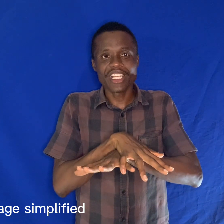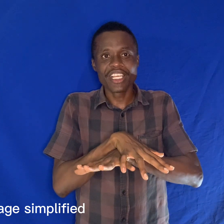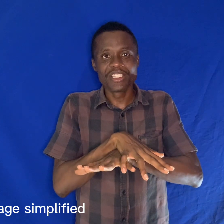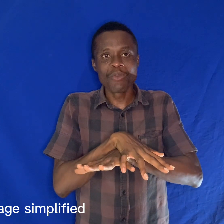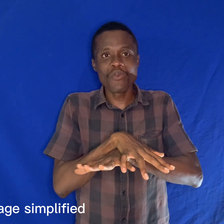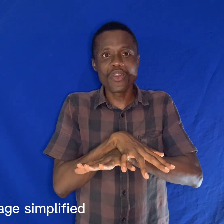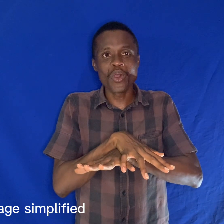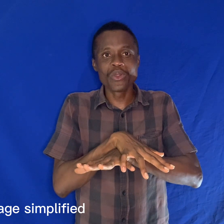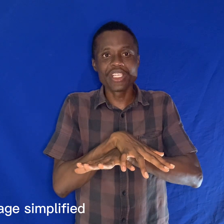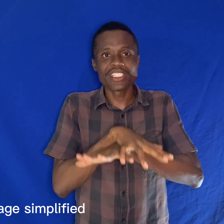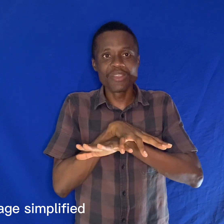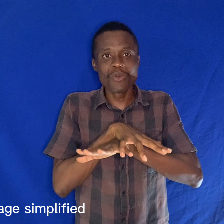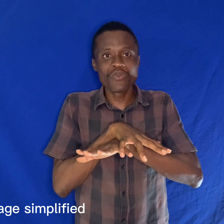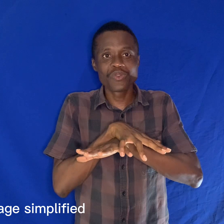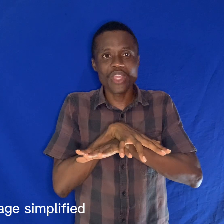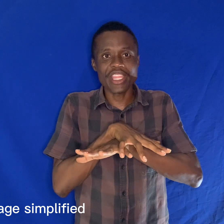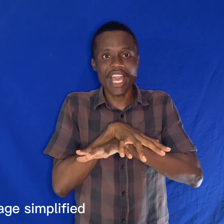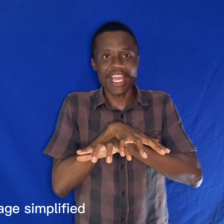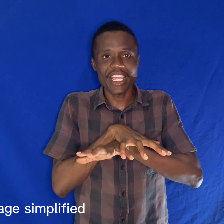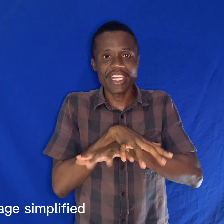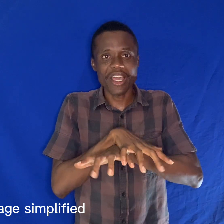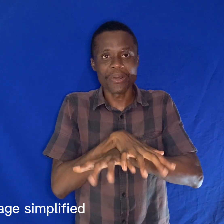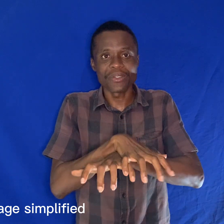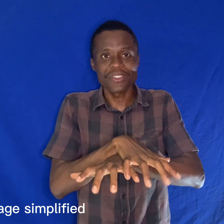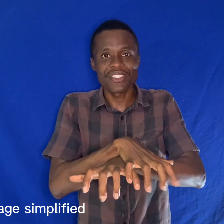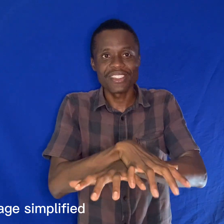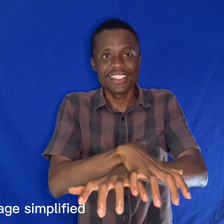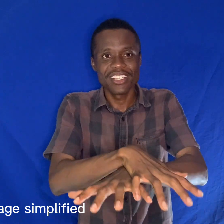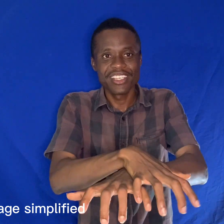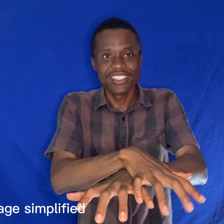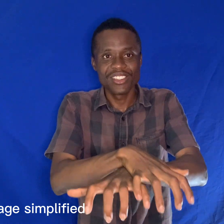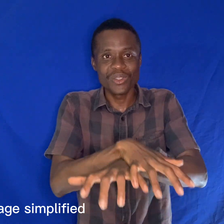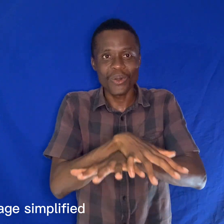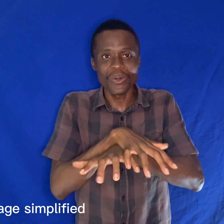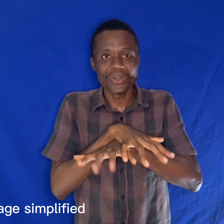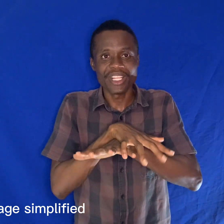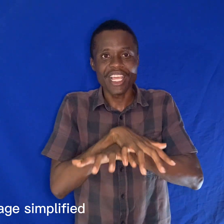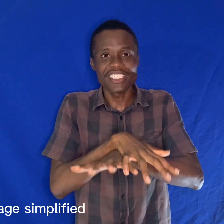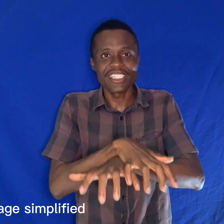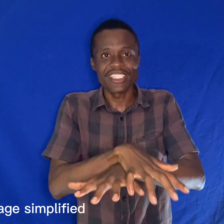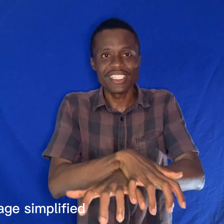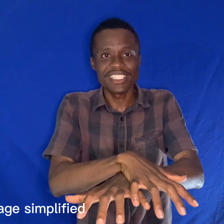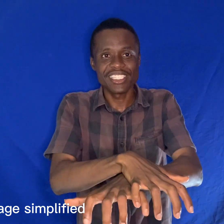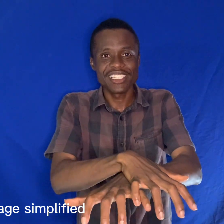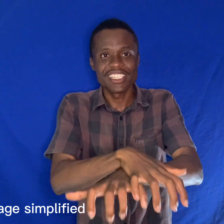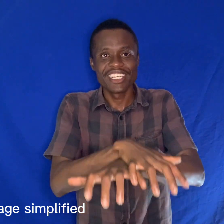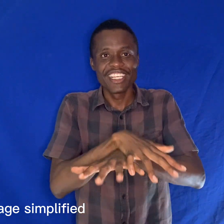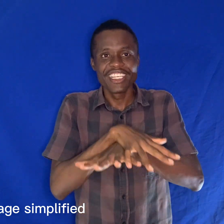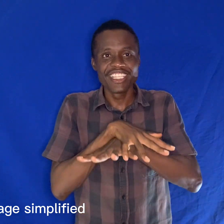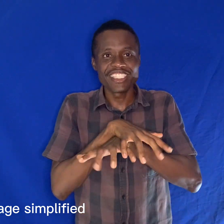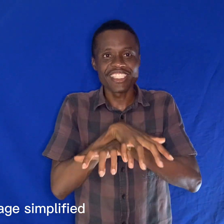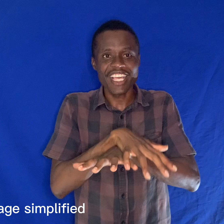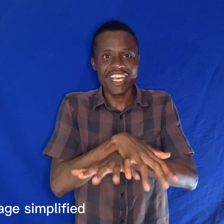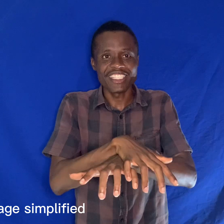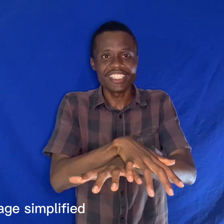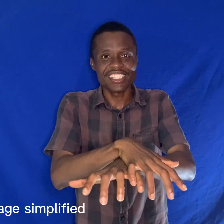They move in colonies, they move together in crowds. So, like this. This is